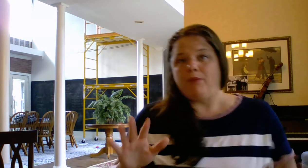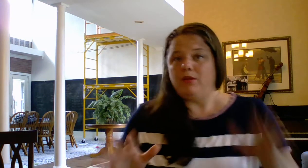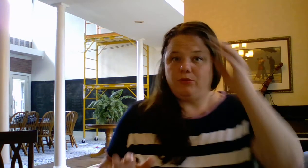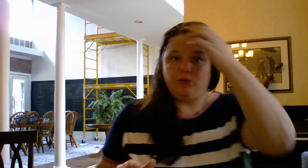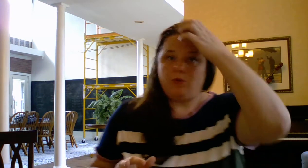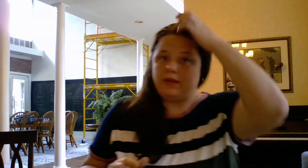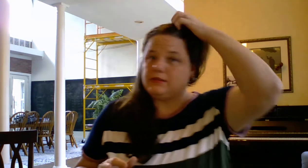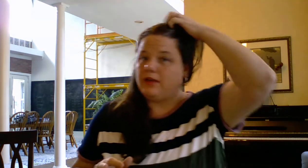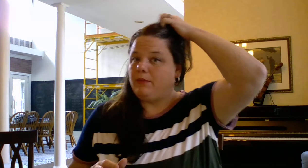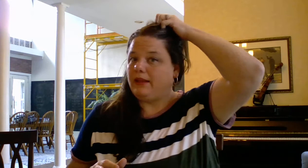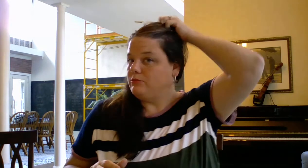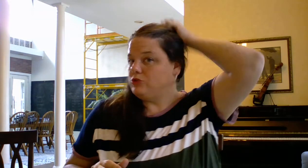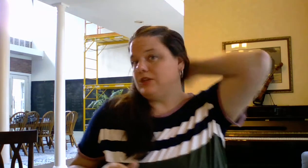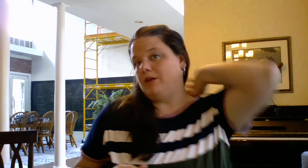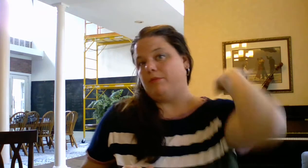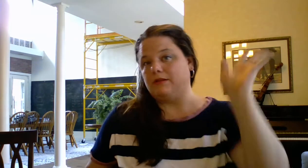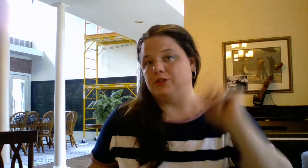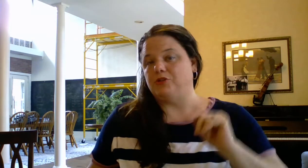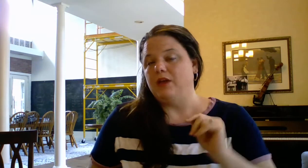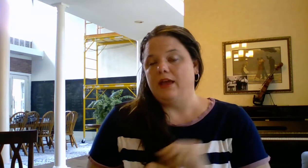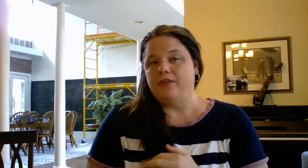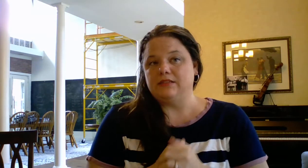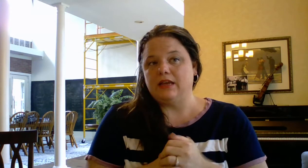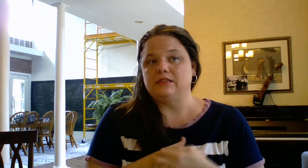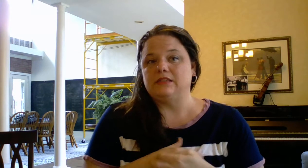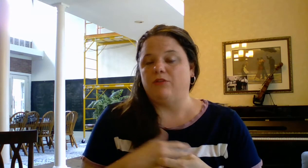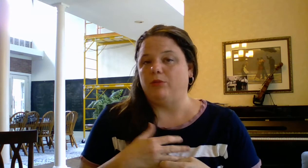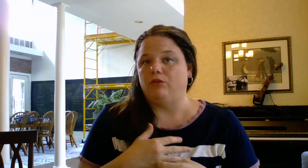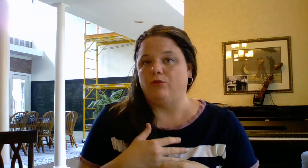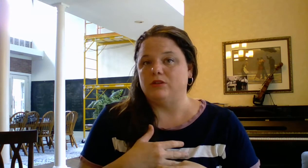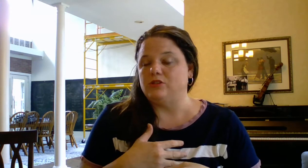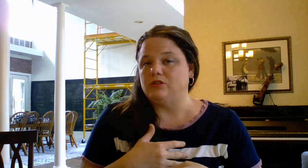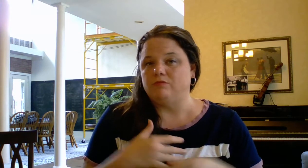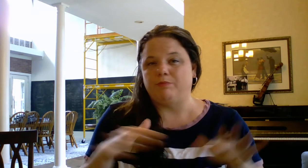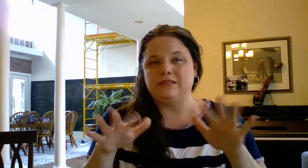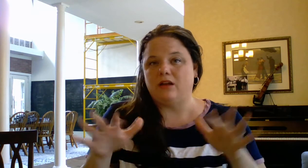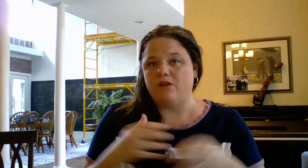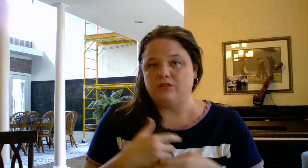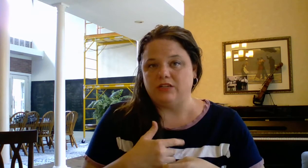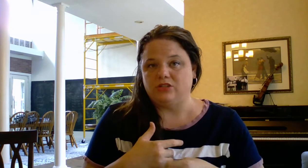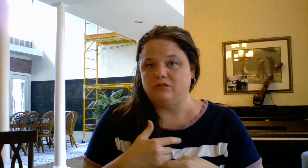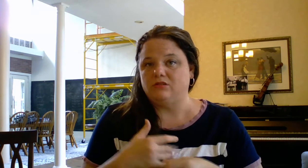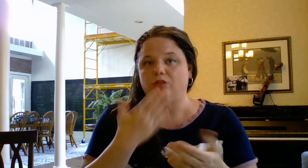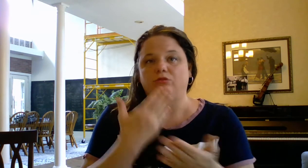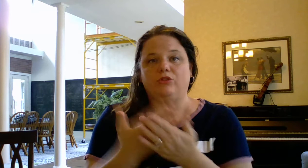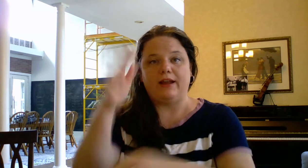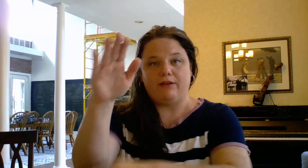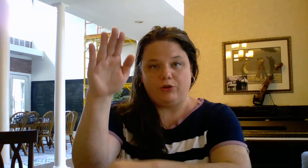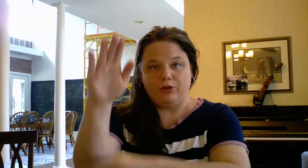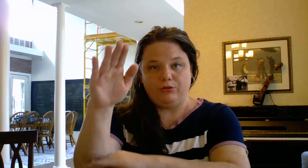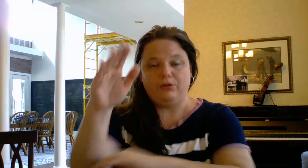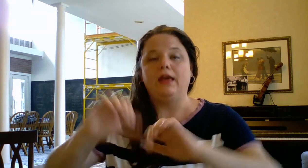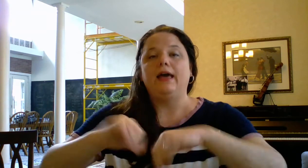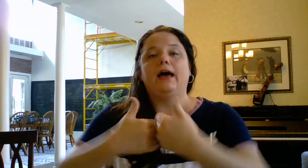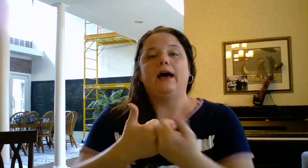going to do on the quiz. I haven't made it up just yet, but I'm about to. And that's the kind of stuff I'm looking for is you can basic conversation. So good afternoon. How